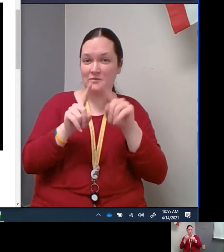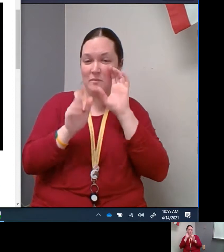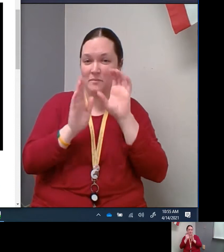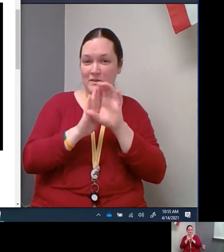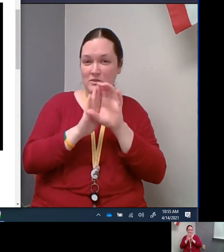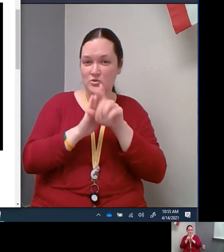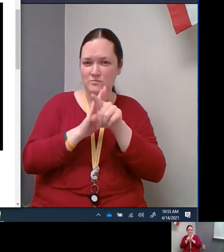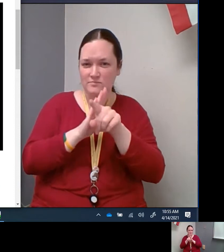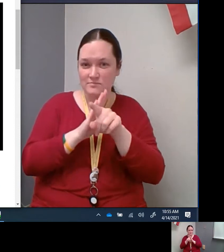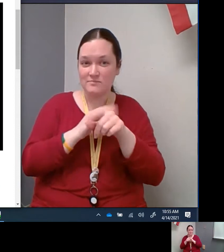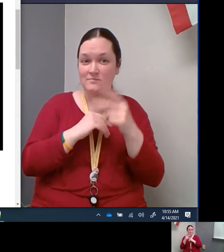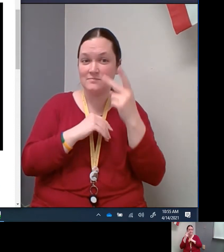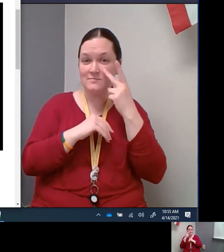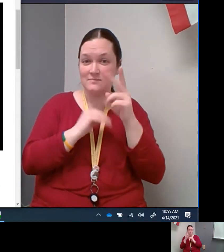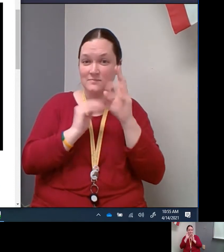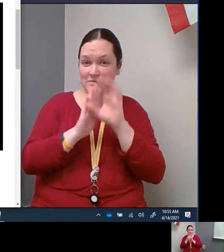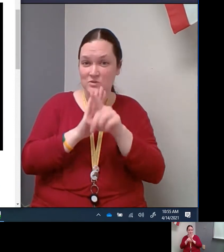and then that,